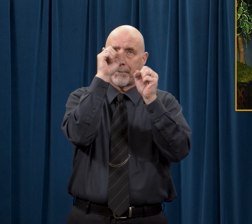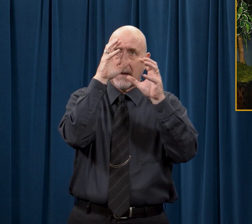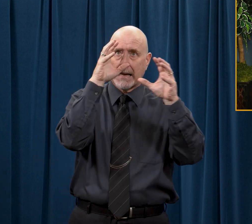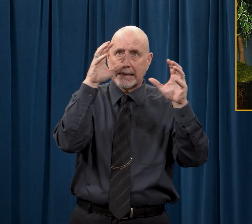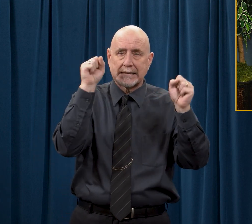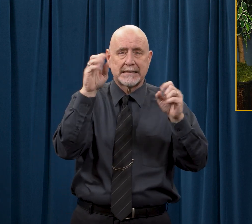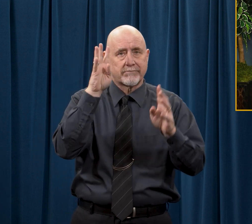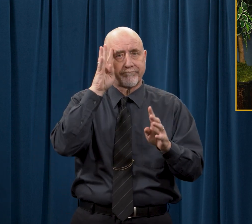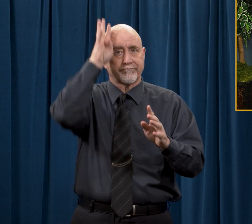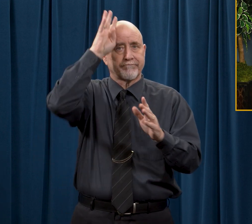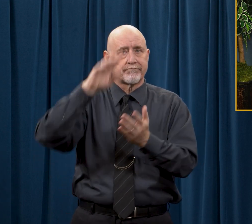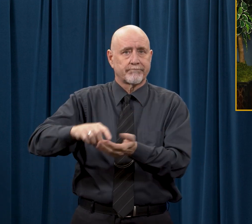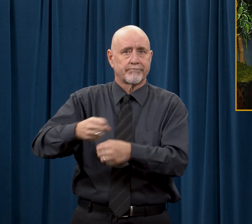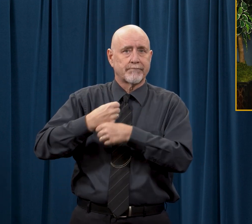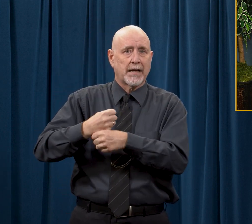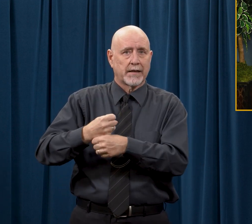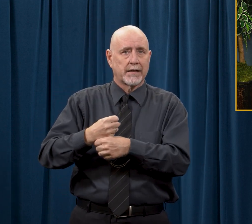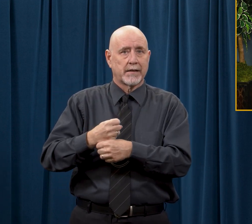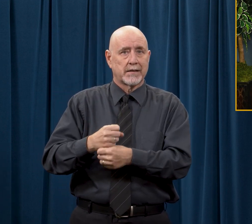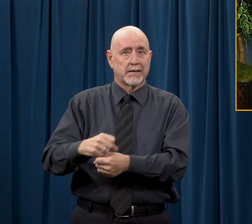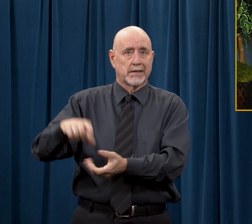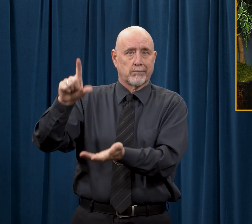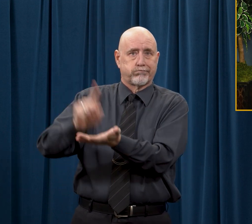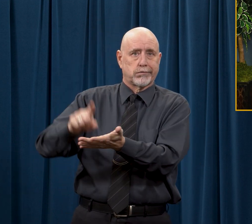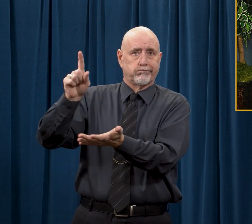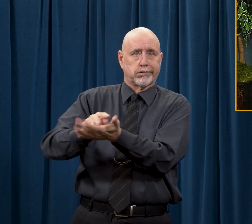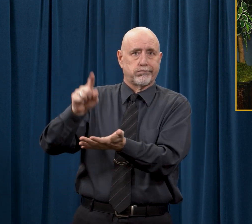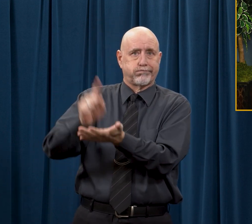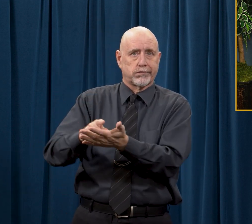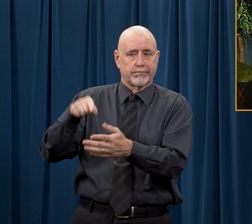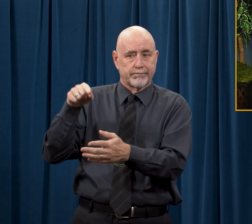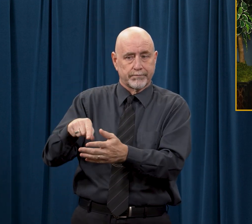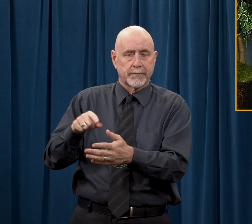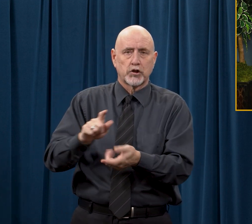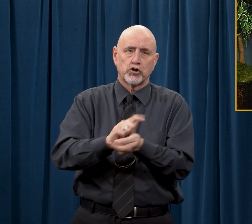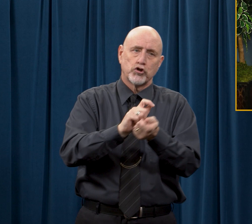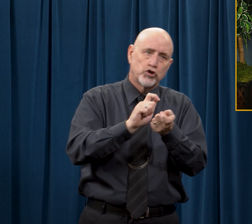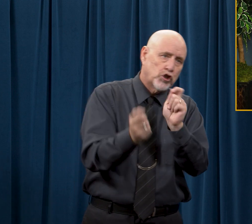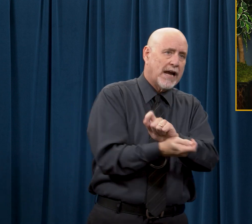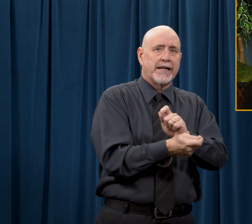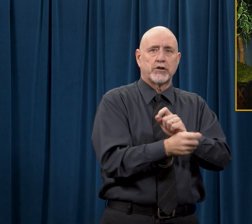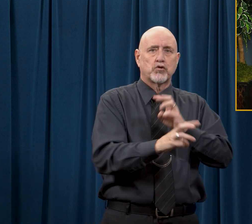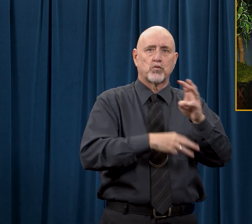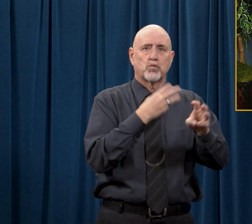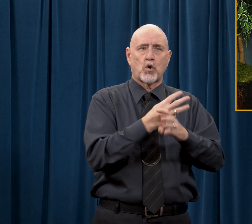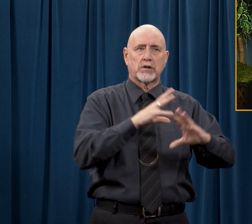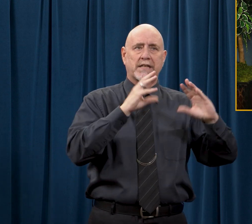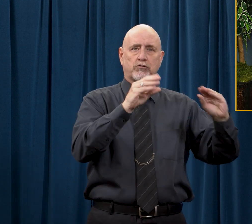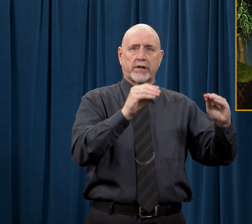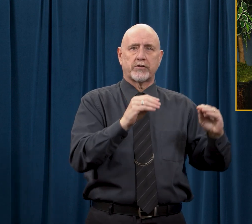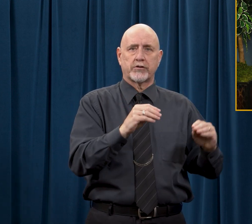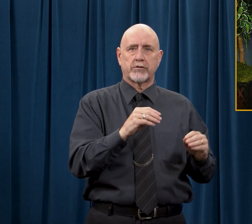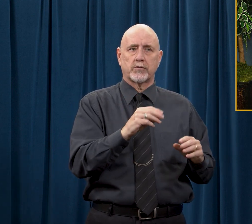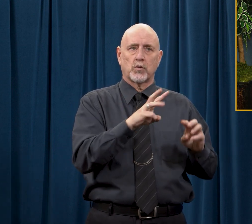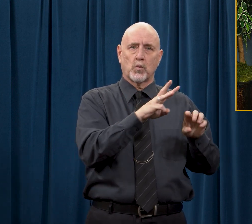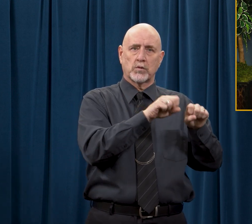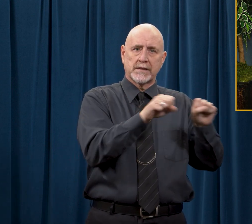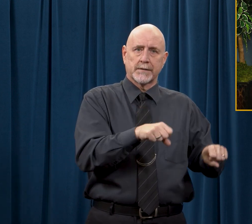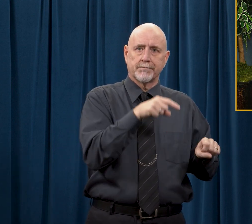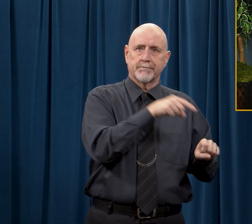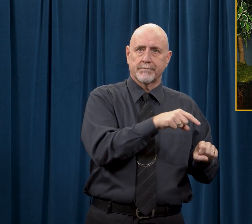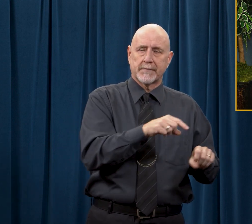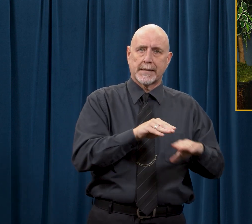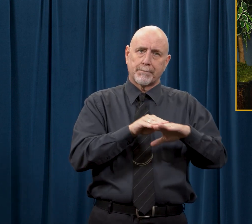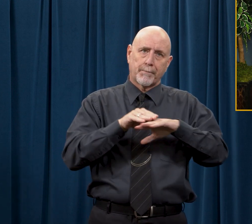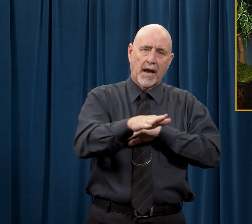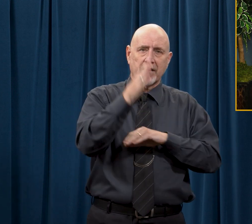an amazing invention was made, an invention that would change the educational foundations of the world and